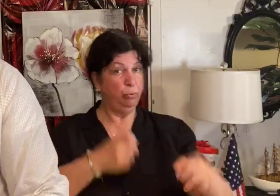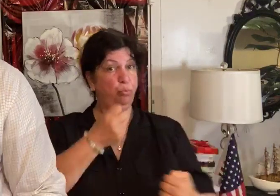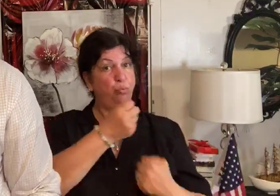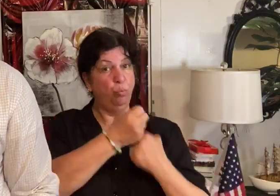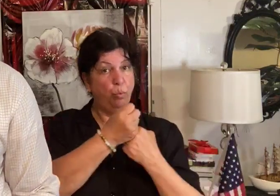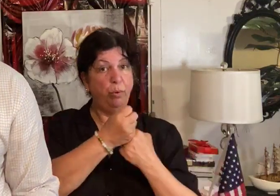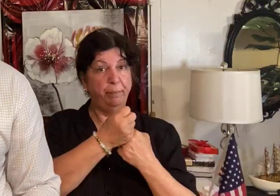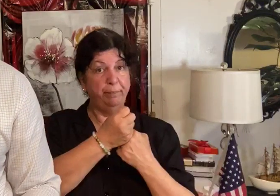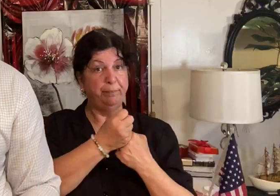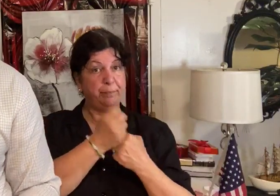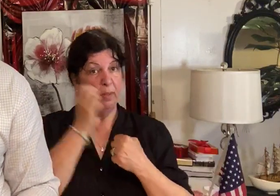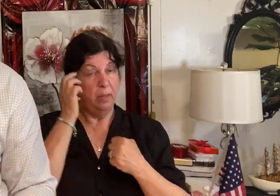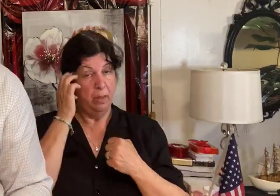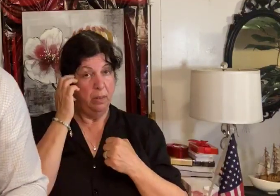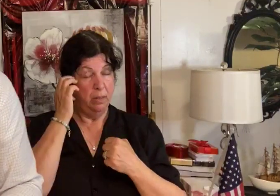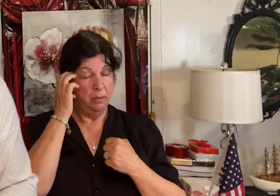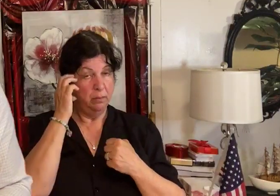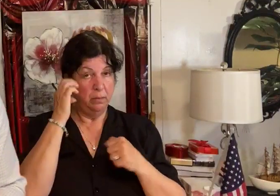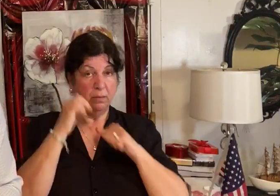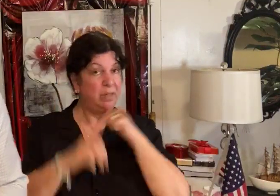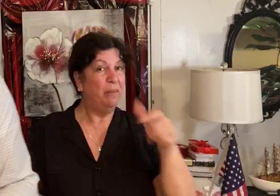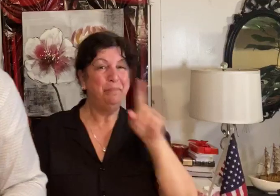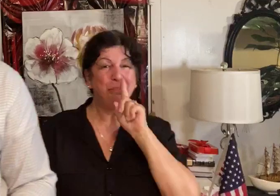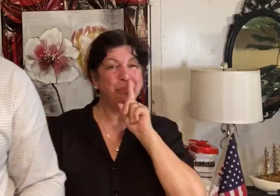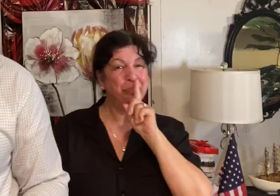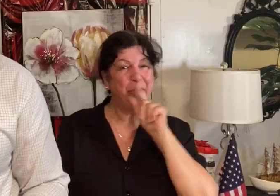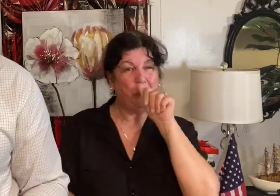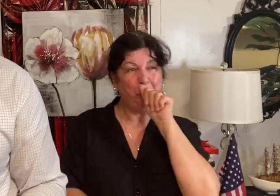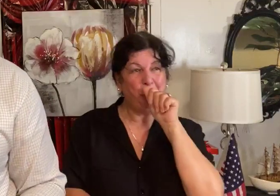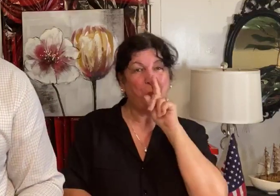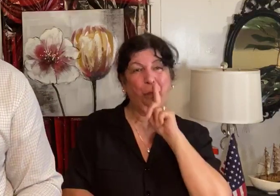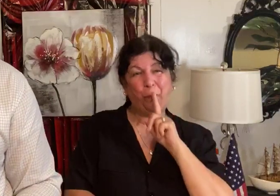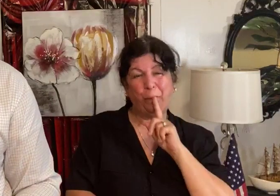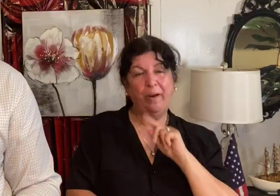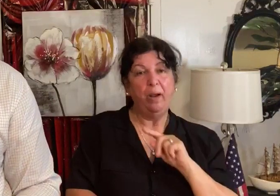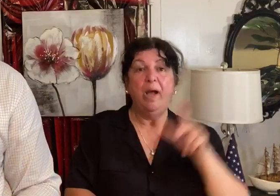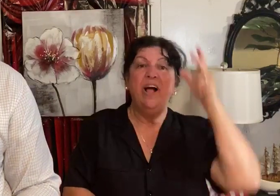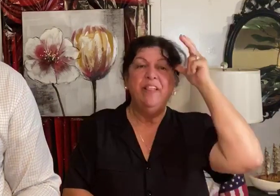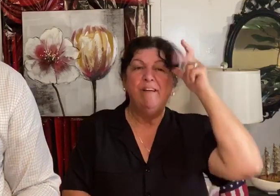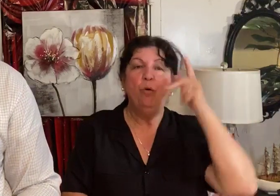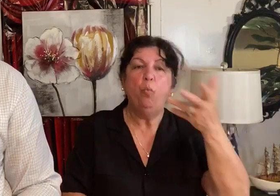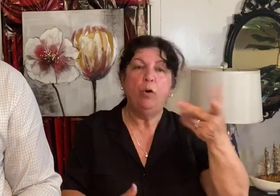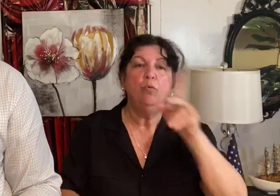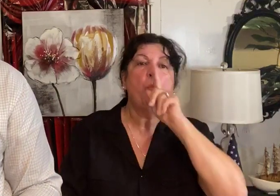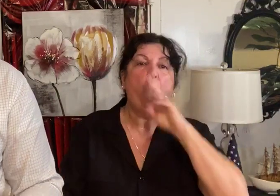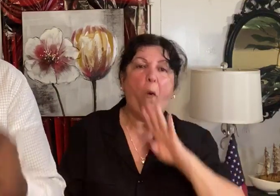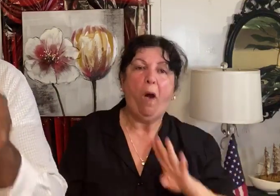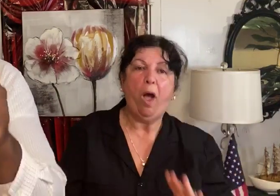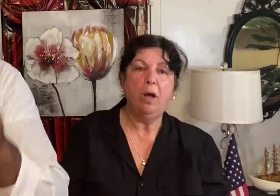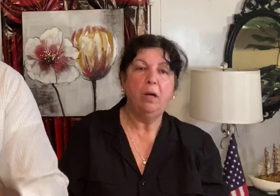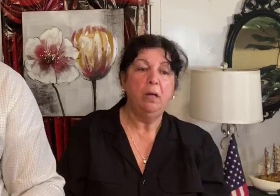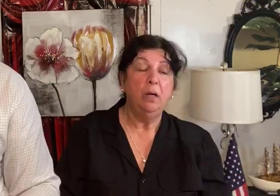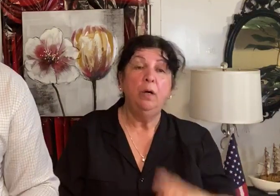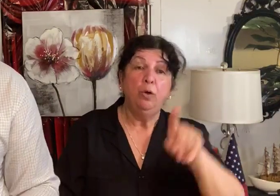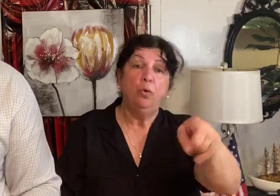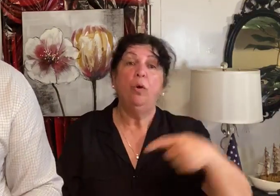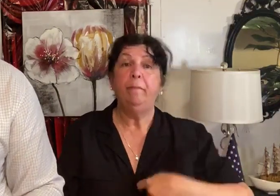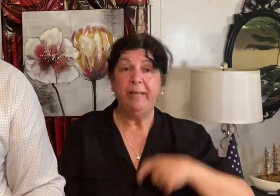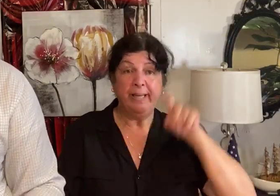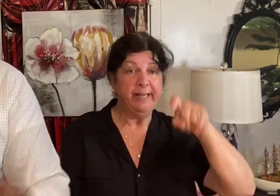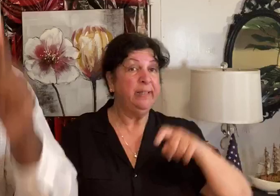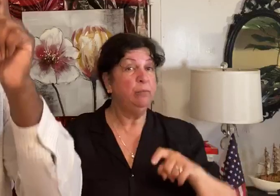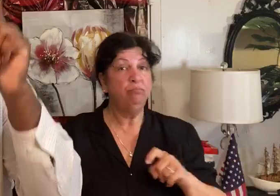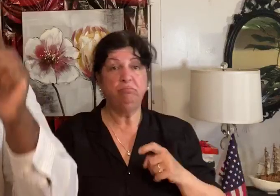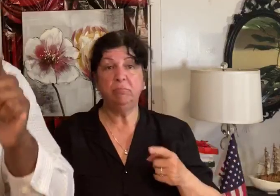up and not be silent. The devil wants you to be silent, but we need to take a stand.